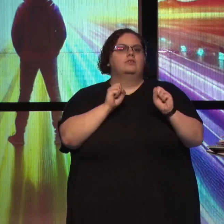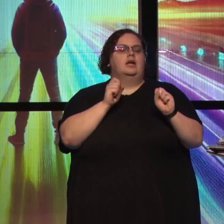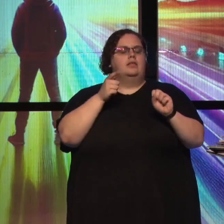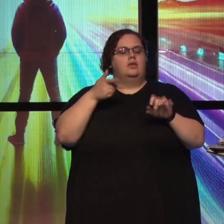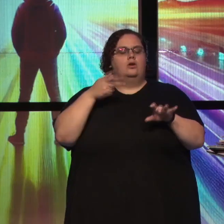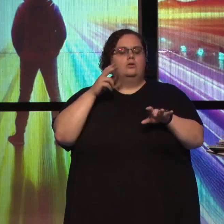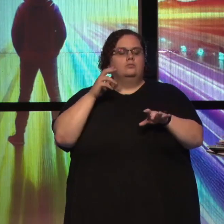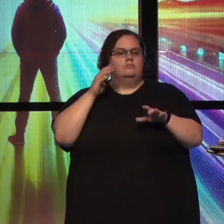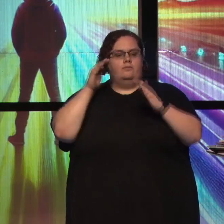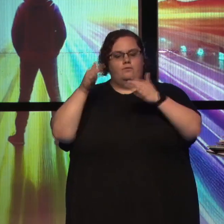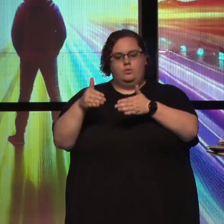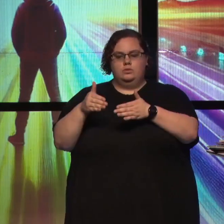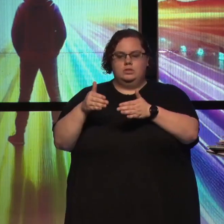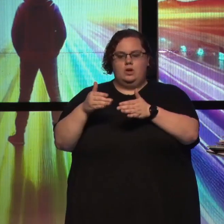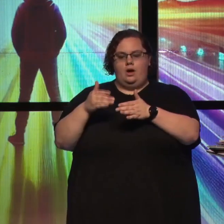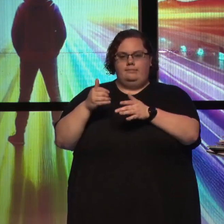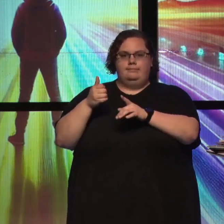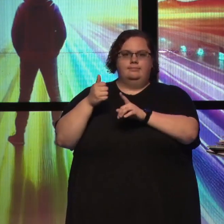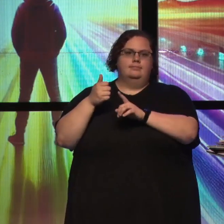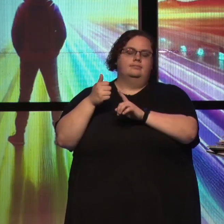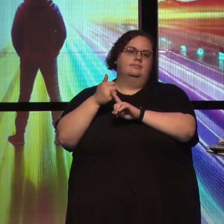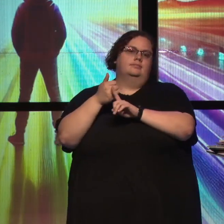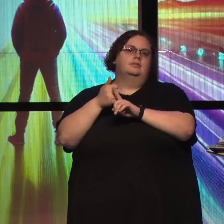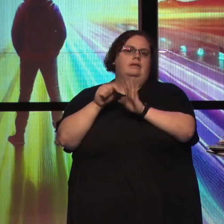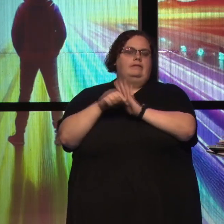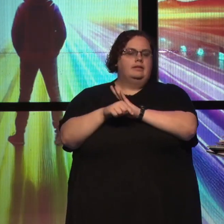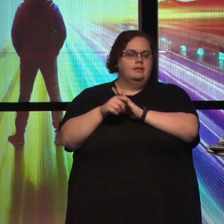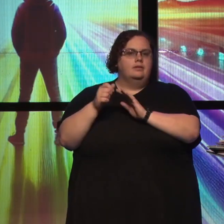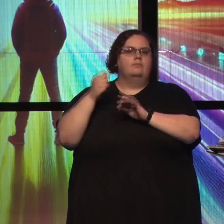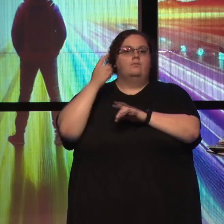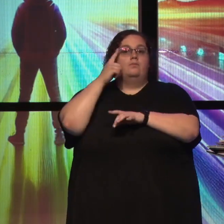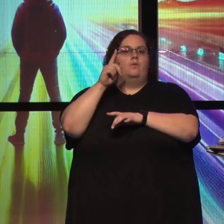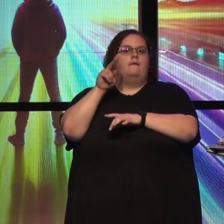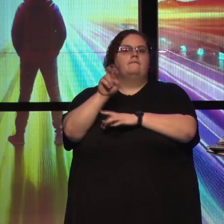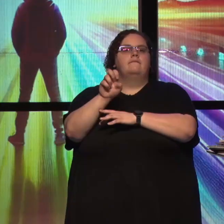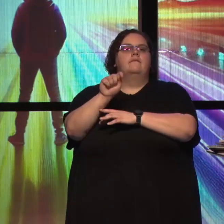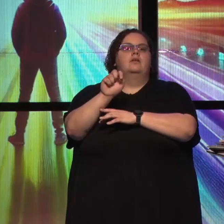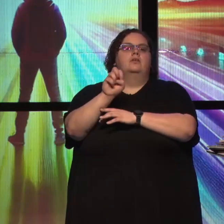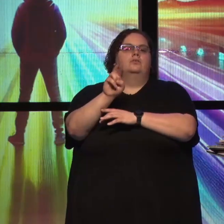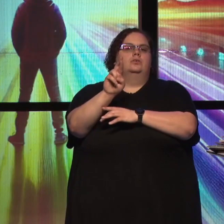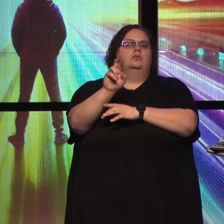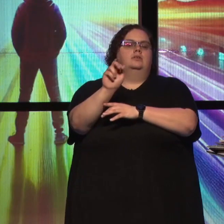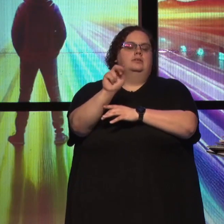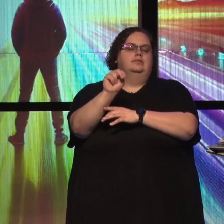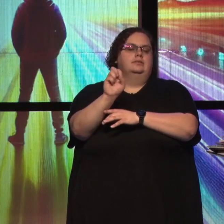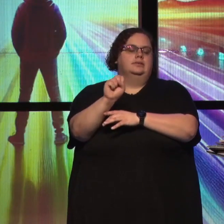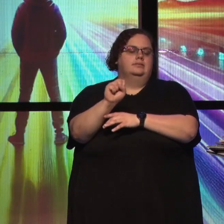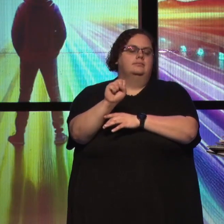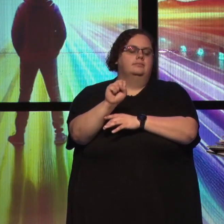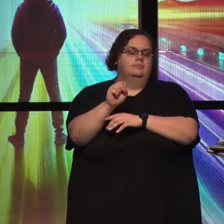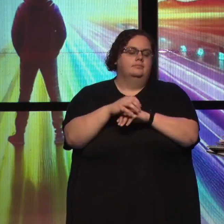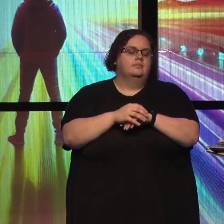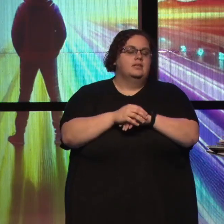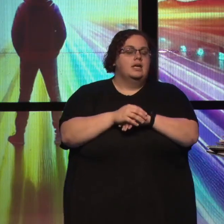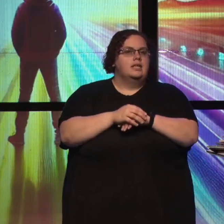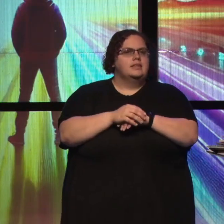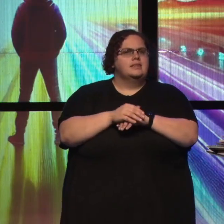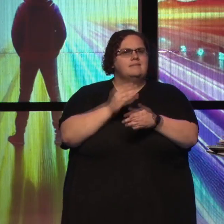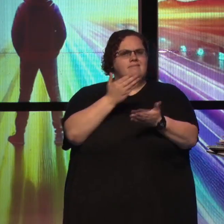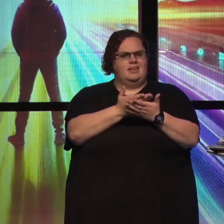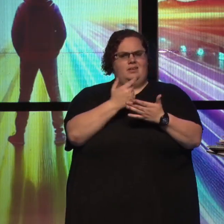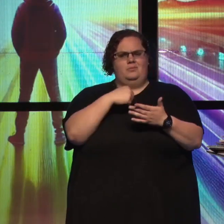suicide prevention for veterans. See, the fact that we have to have an